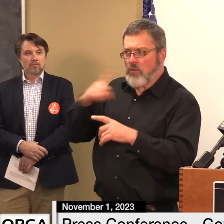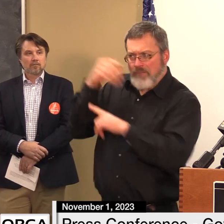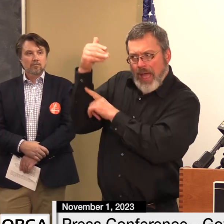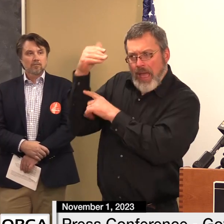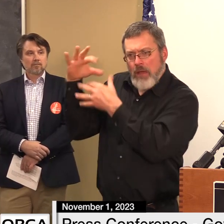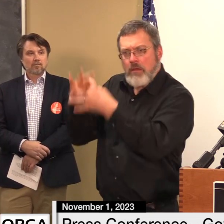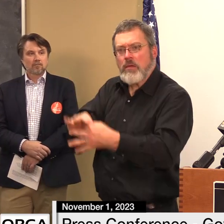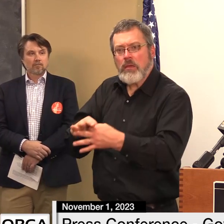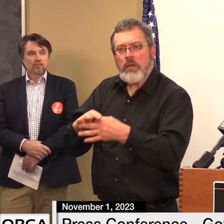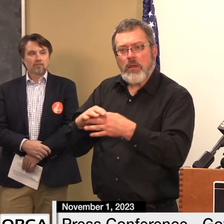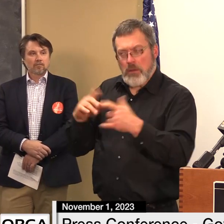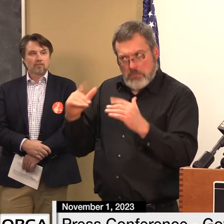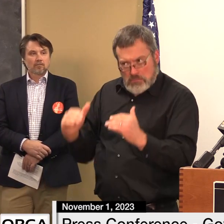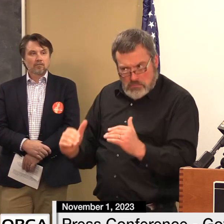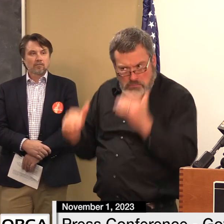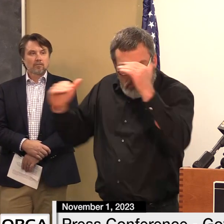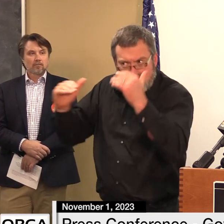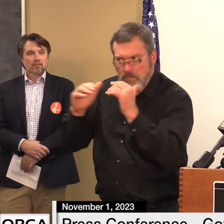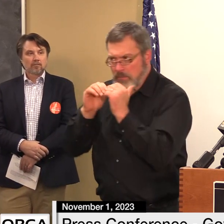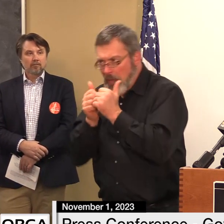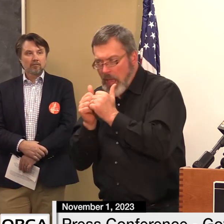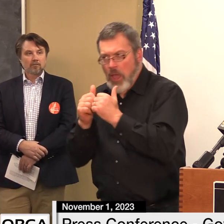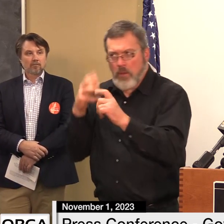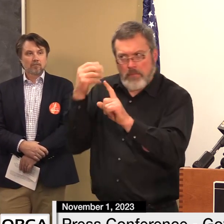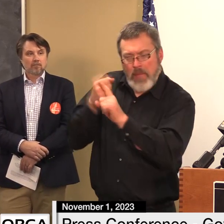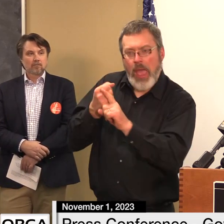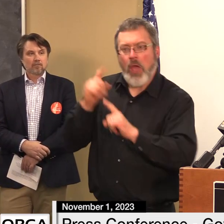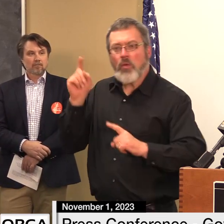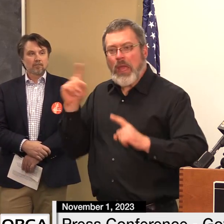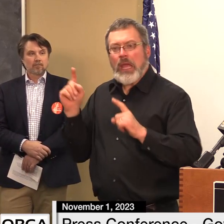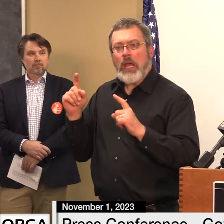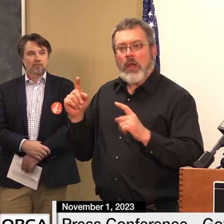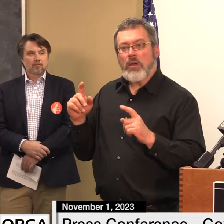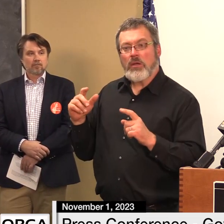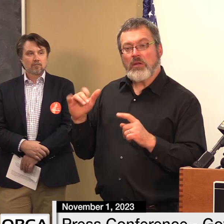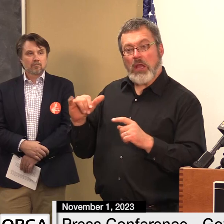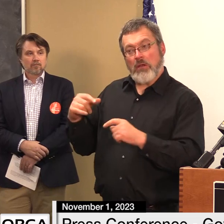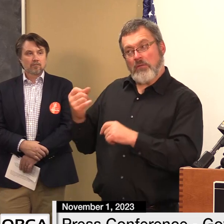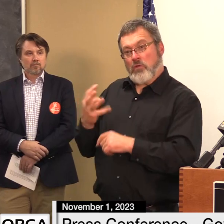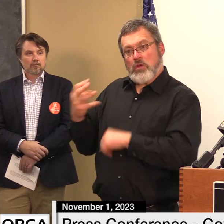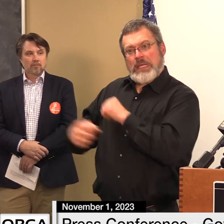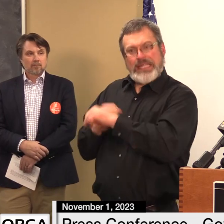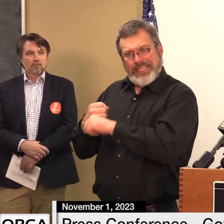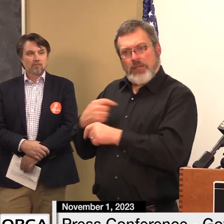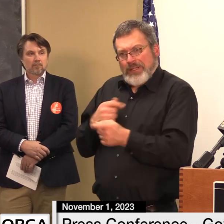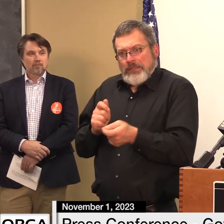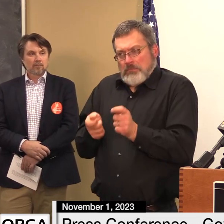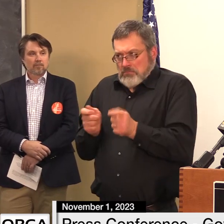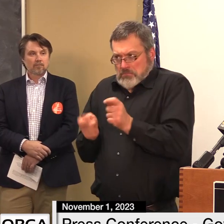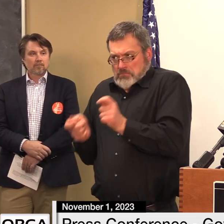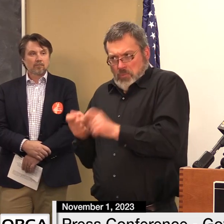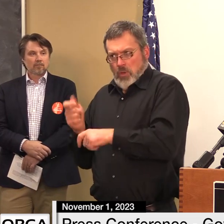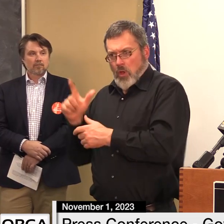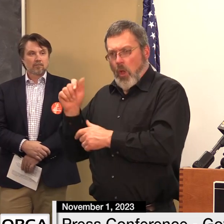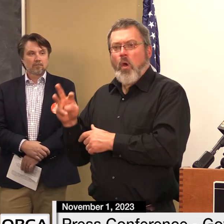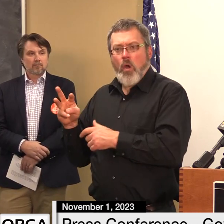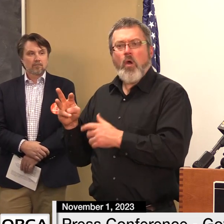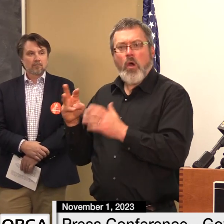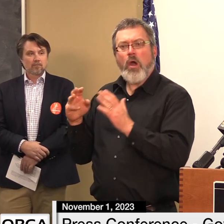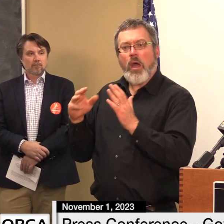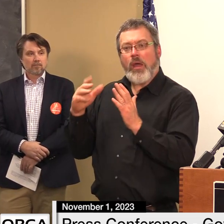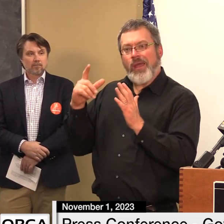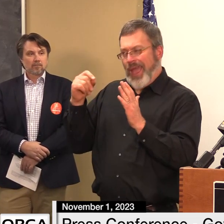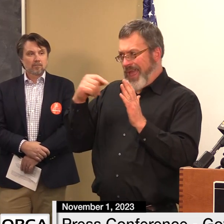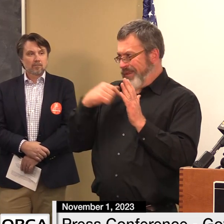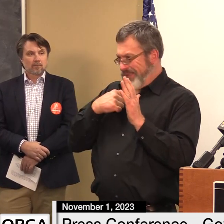but we did enhance them over the last couple of years. I think that we're ahead of many states in terms of what we